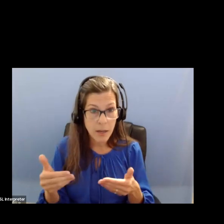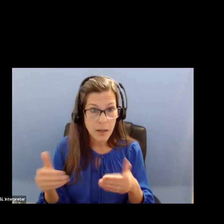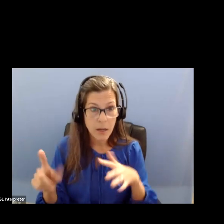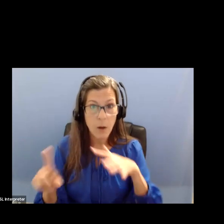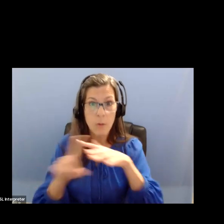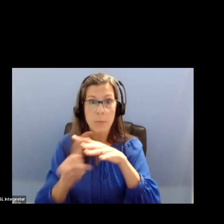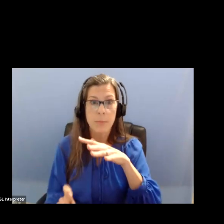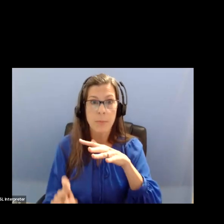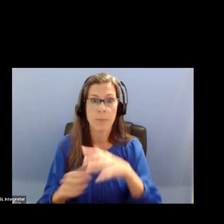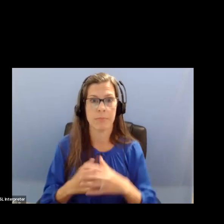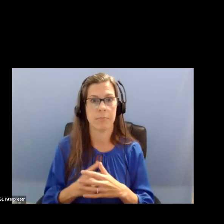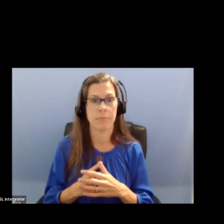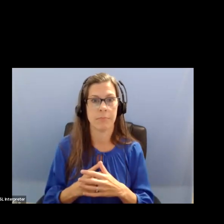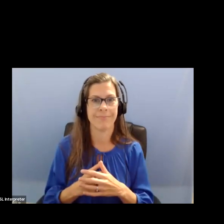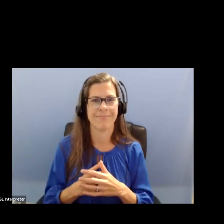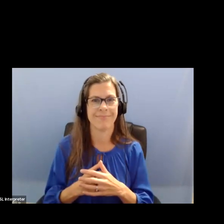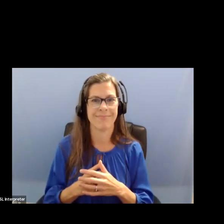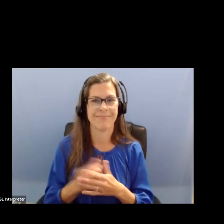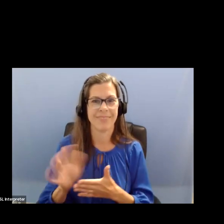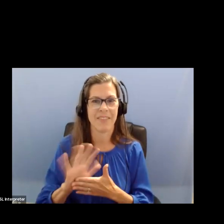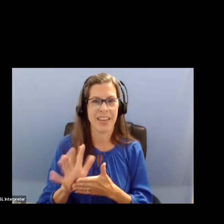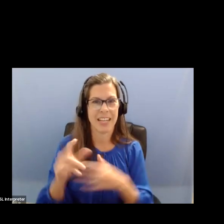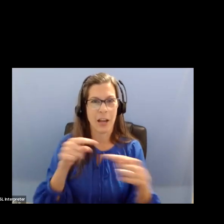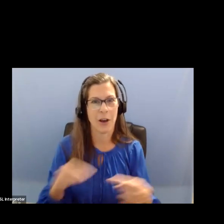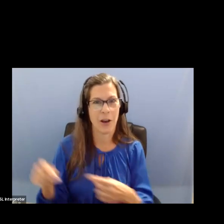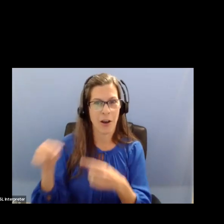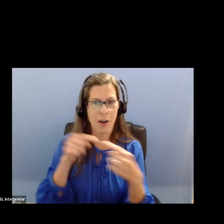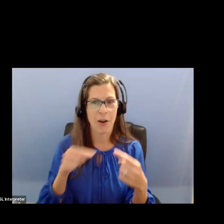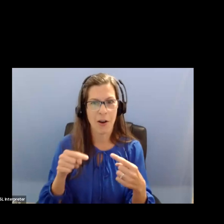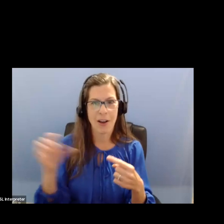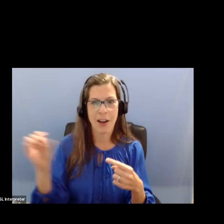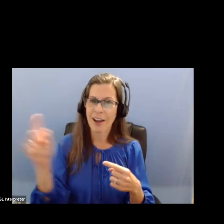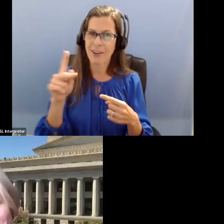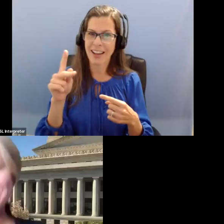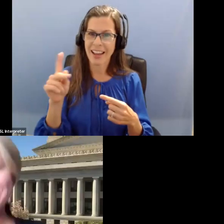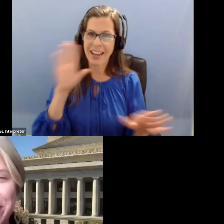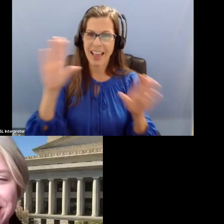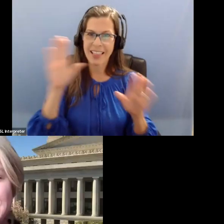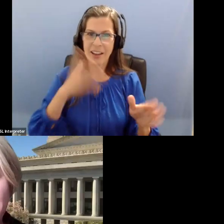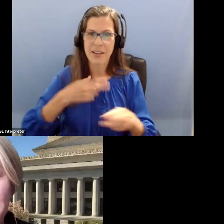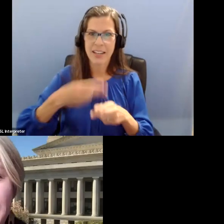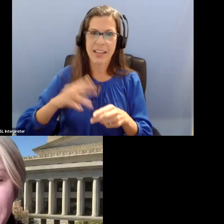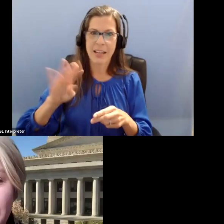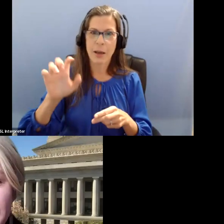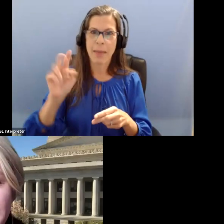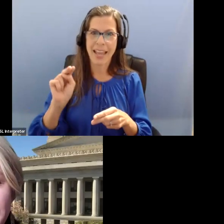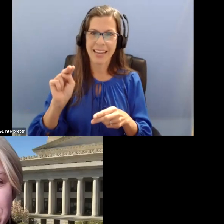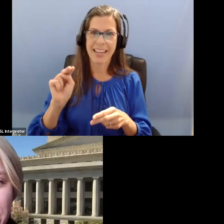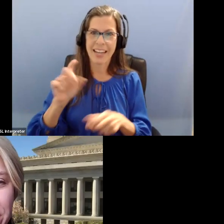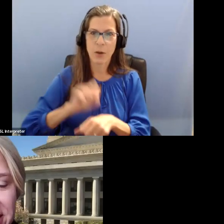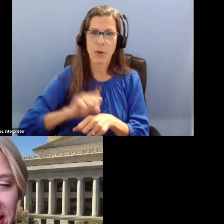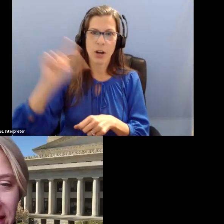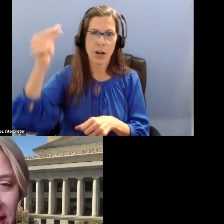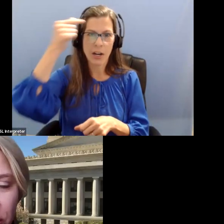Hi there. Struggling with my video here. It's not turning on. Okay. Hi there. My name is Megan Celedonia. I work in the